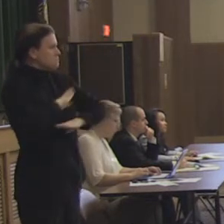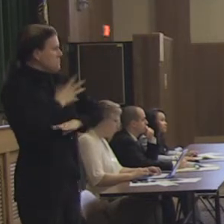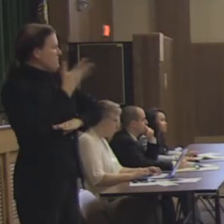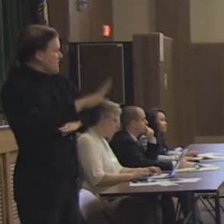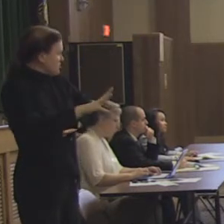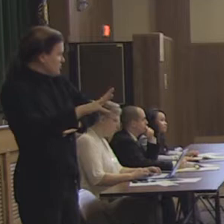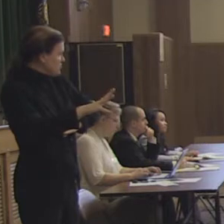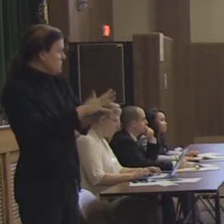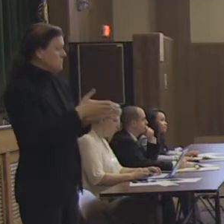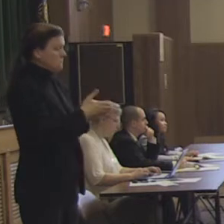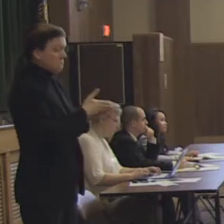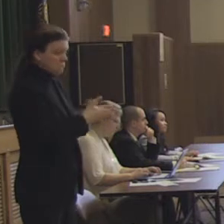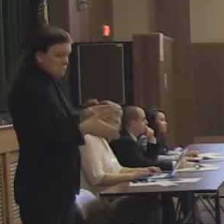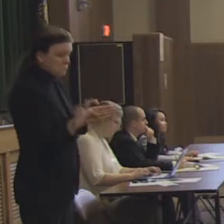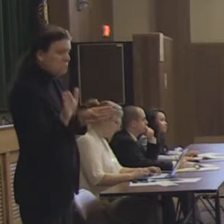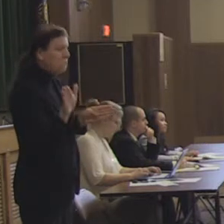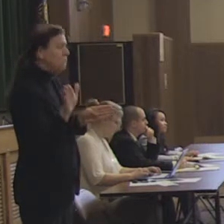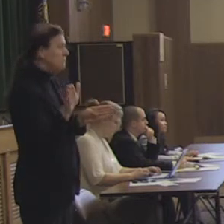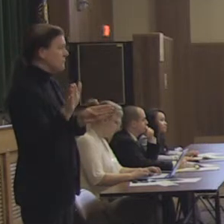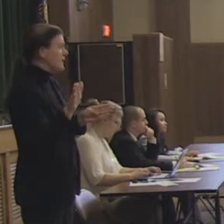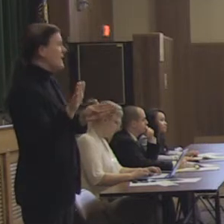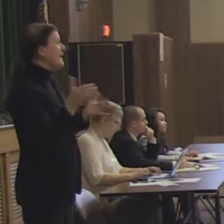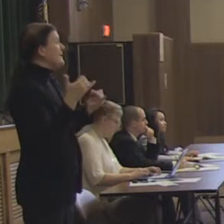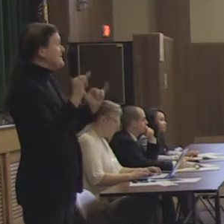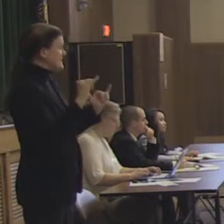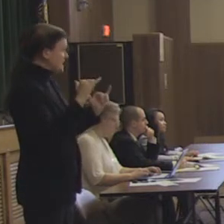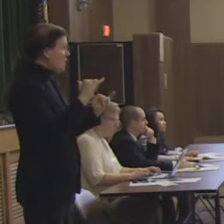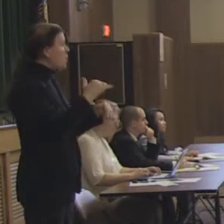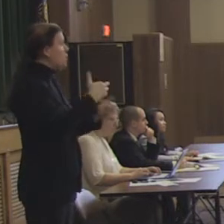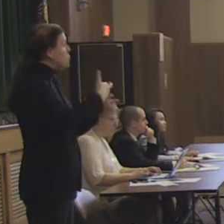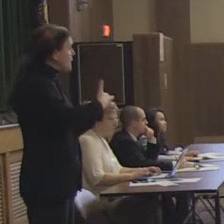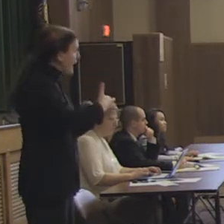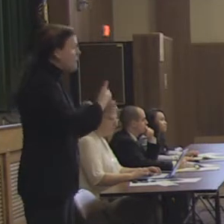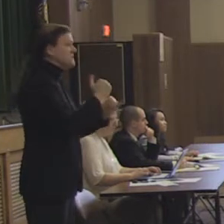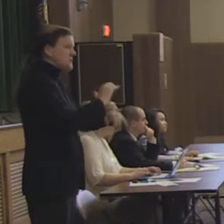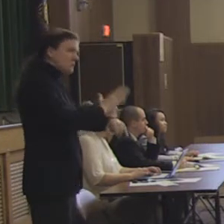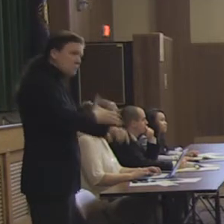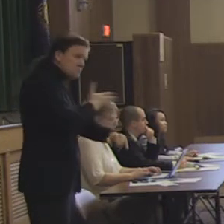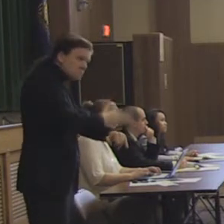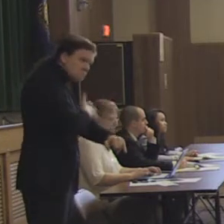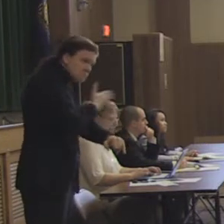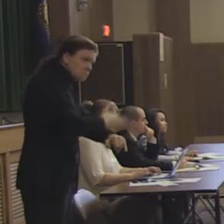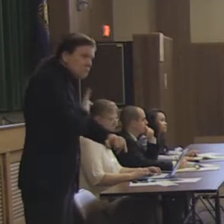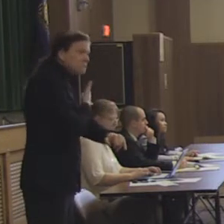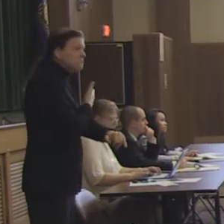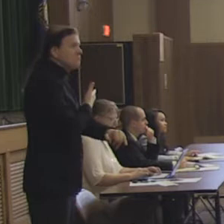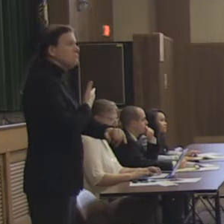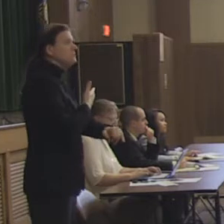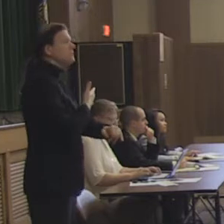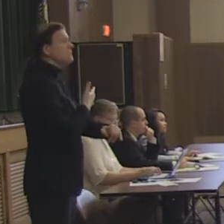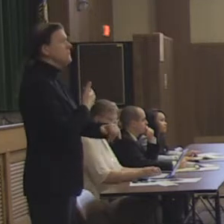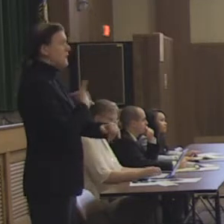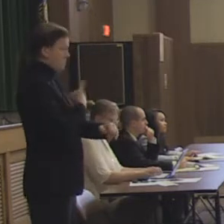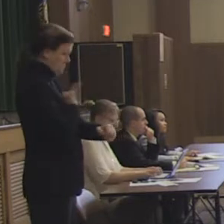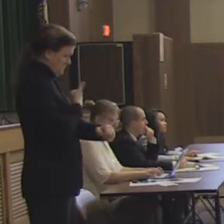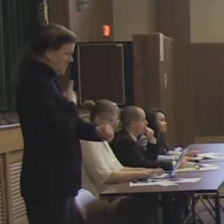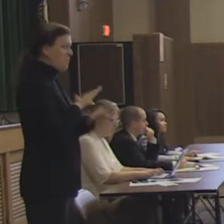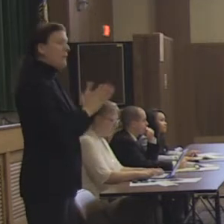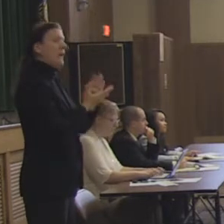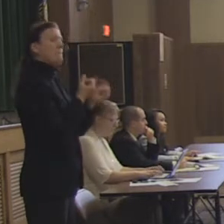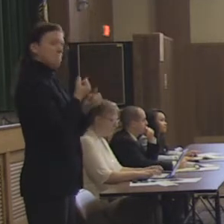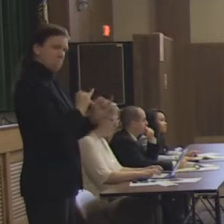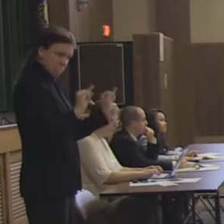And after that, I still had rehabilitation. I became an independent